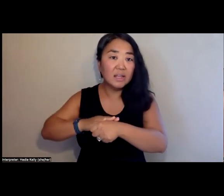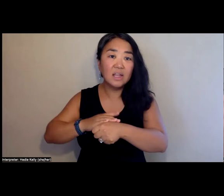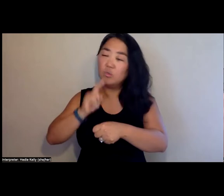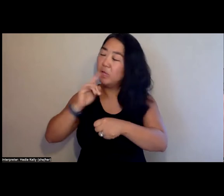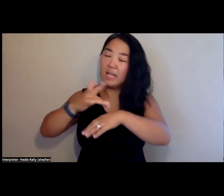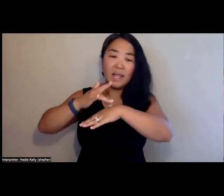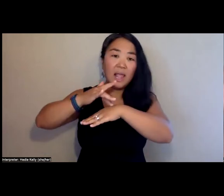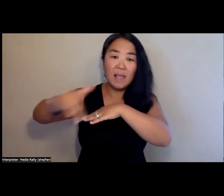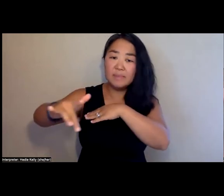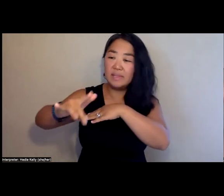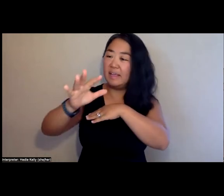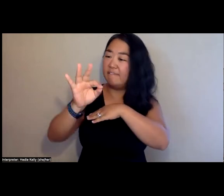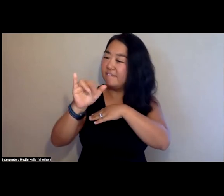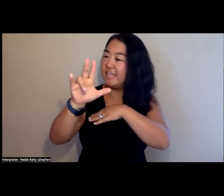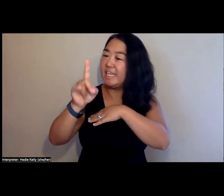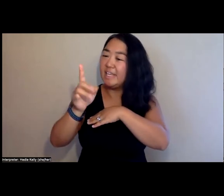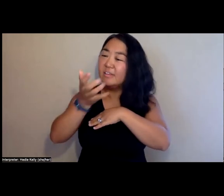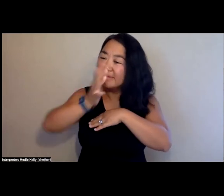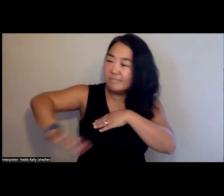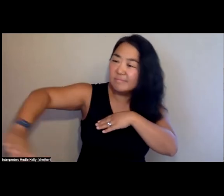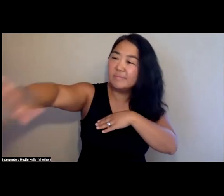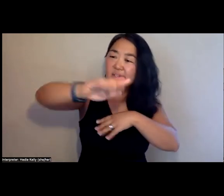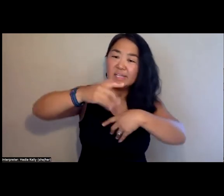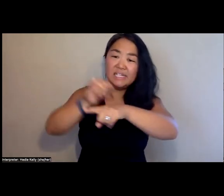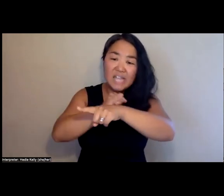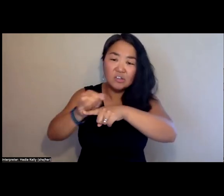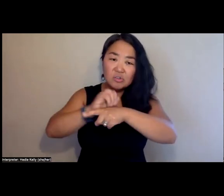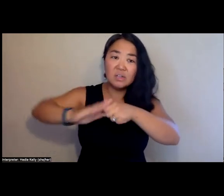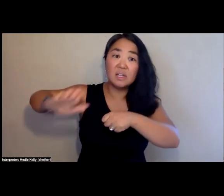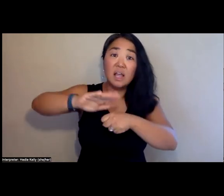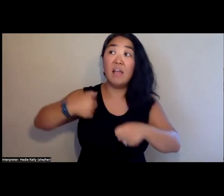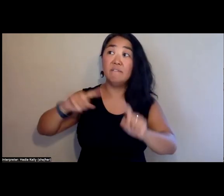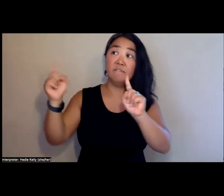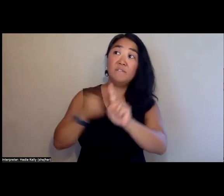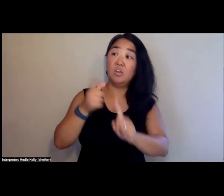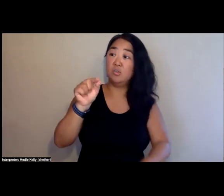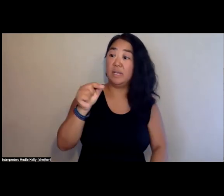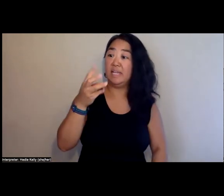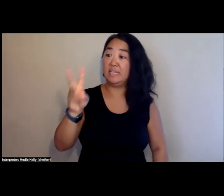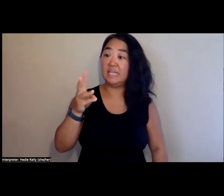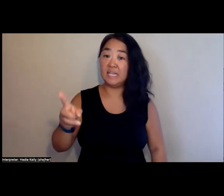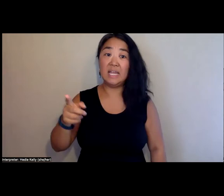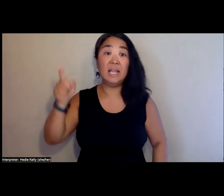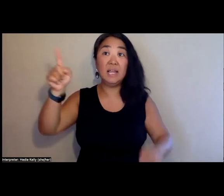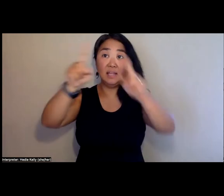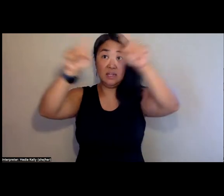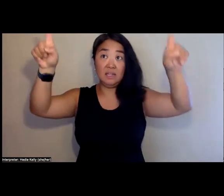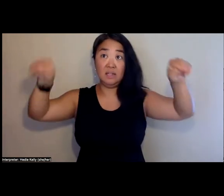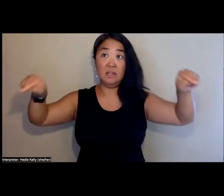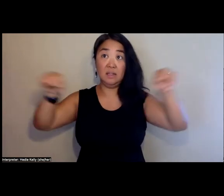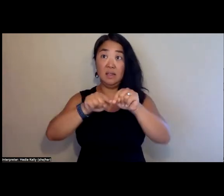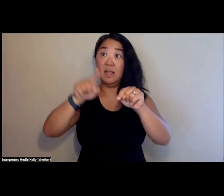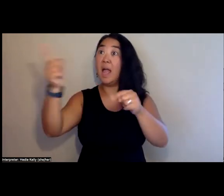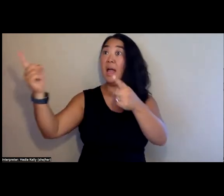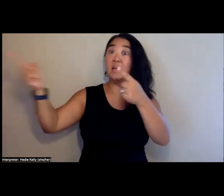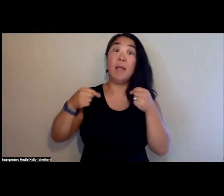Empty field of former industrial site. As I first started walking in 2016, there was a sign that said, coming soon, new fancy